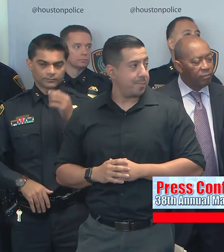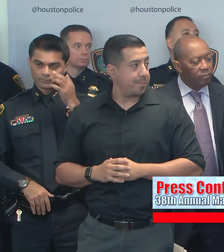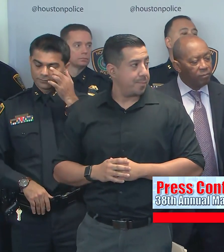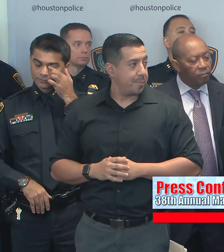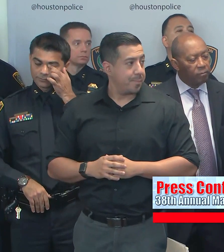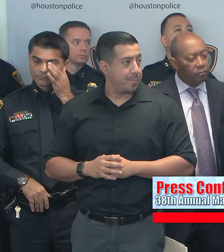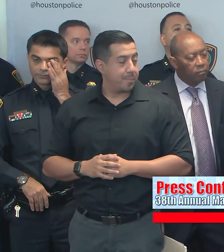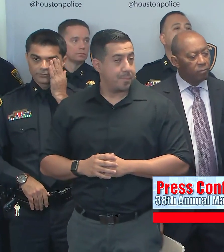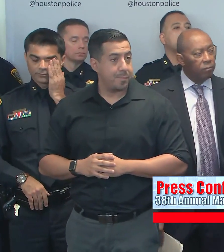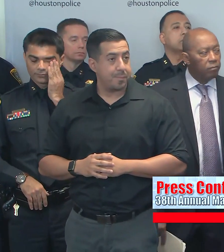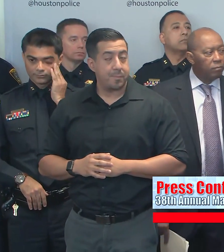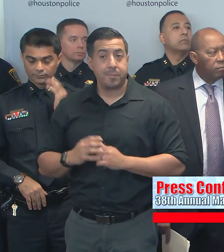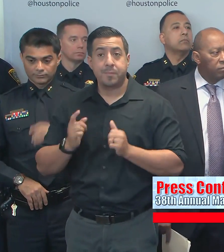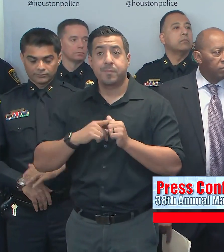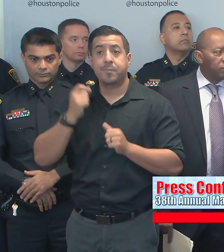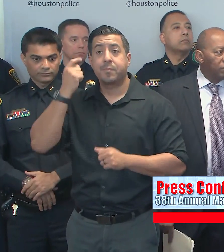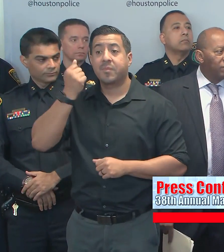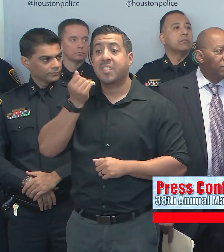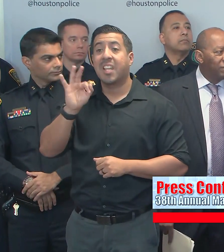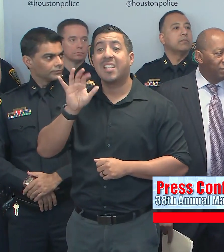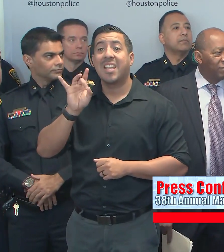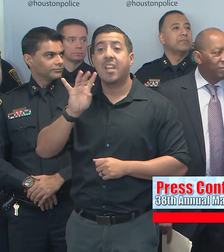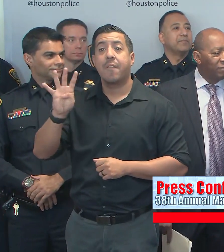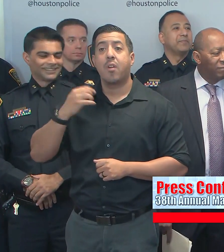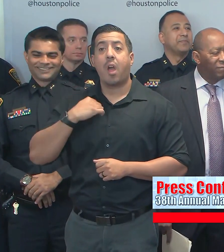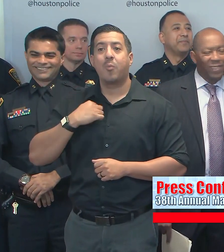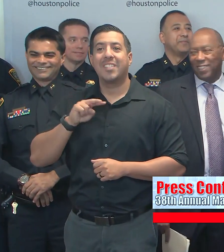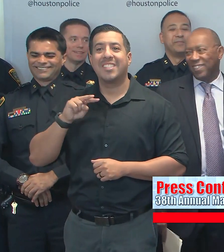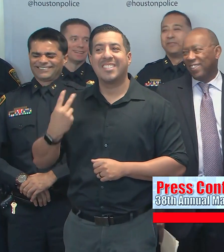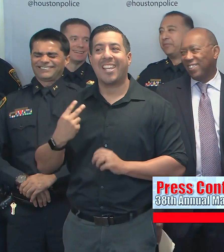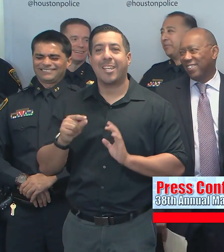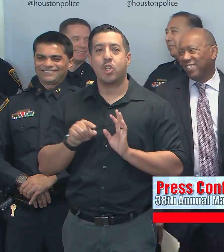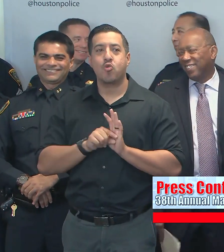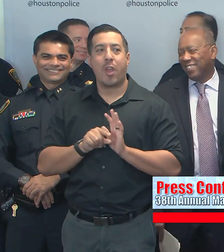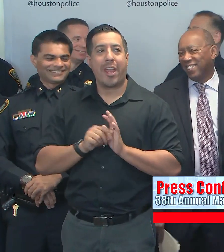Well, let me just say, in 1984, I was in the second grade.